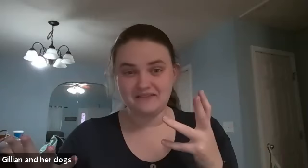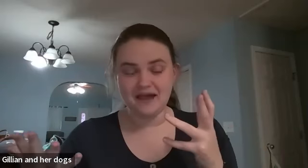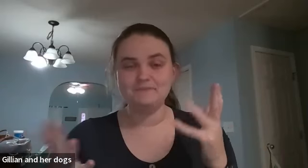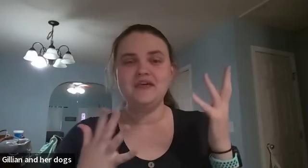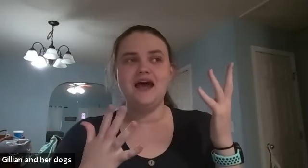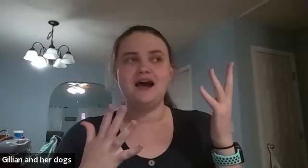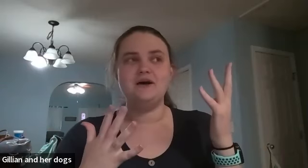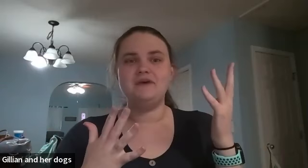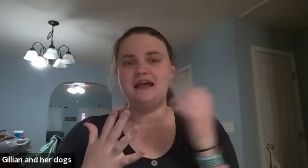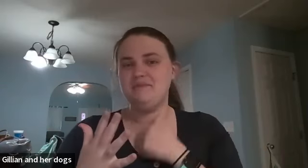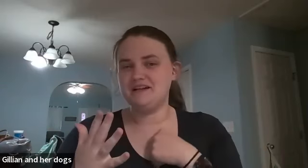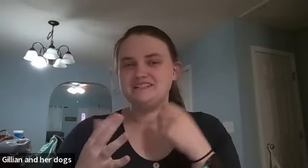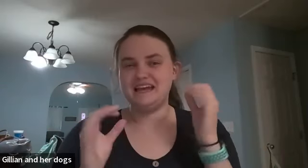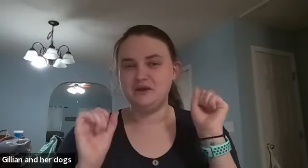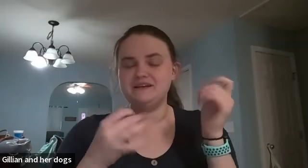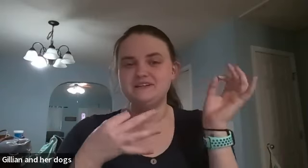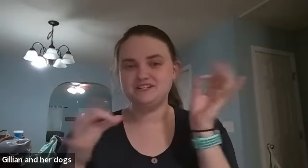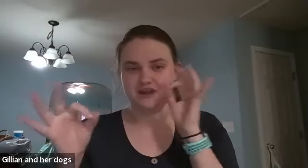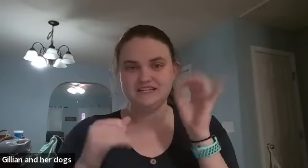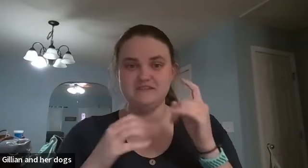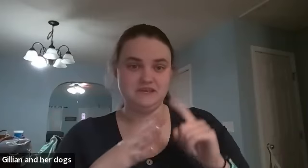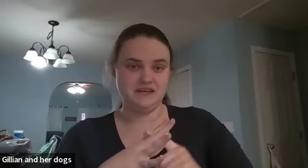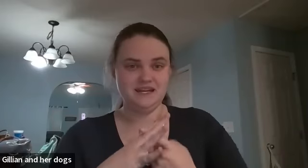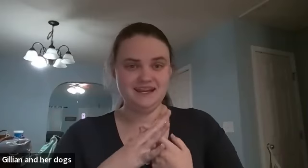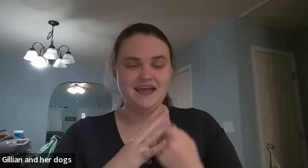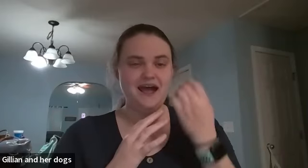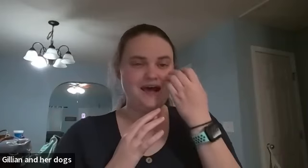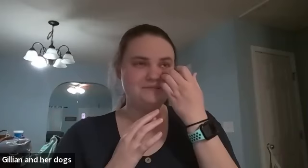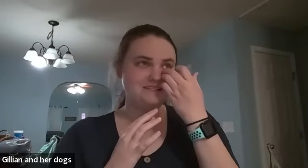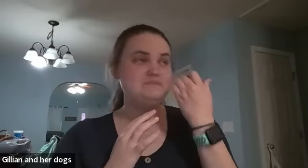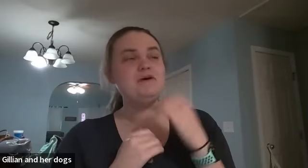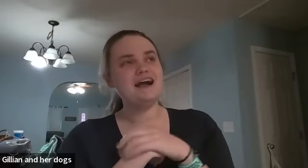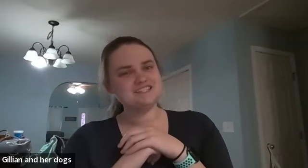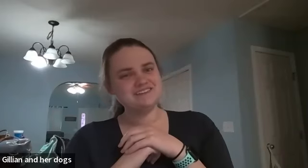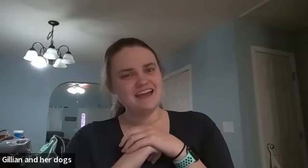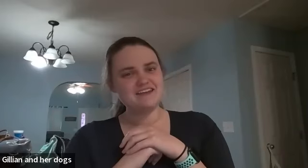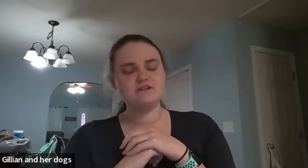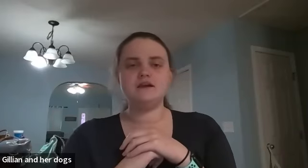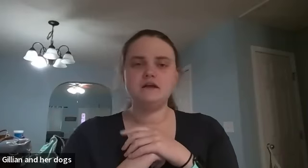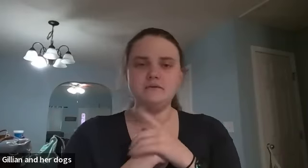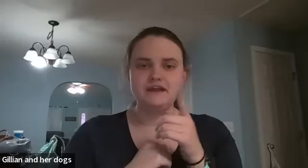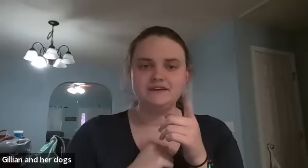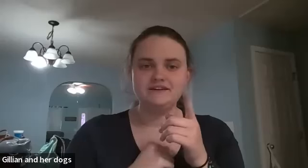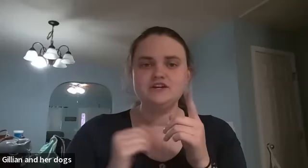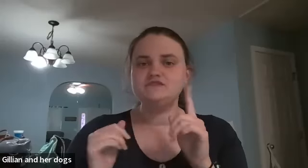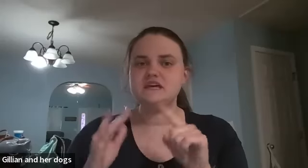lot. I apologize. I know it can be distracting in the beginning, but some people actually look at it and they're like, okay, wait, you said